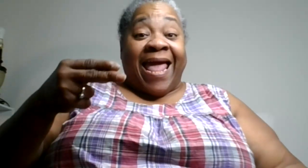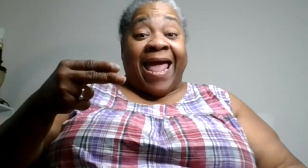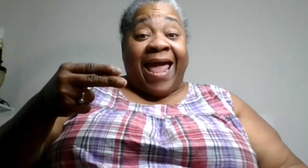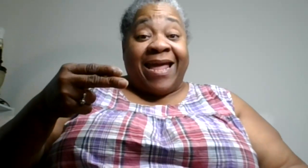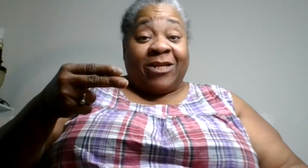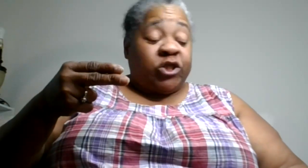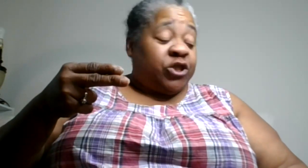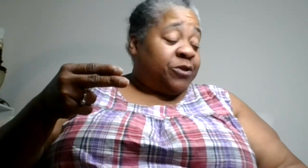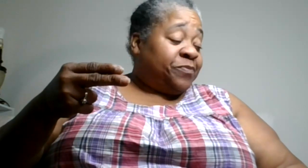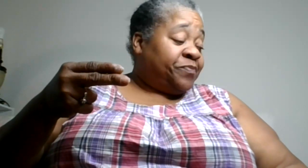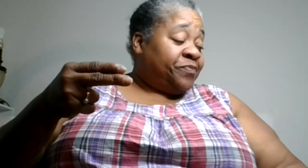H.